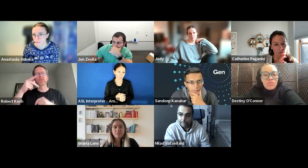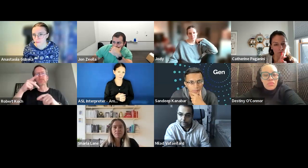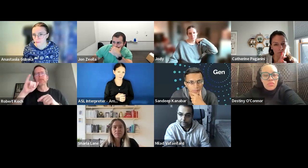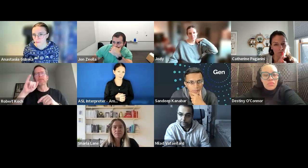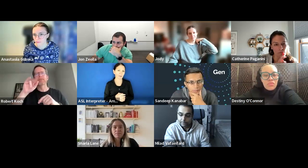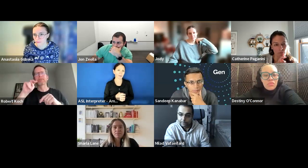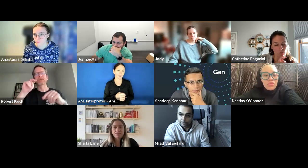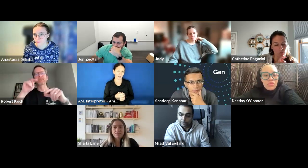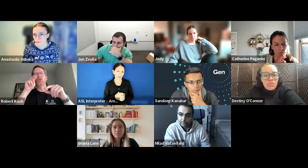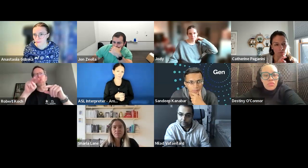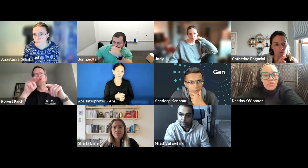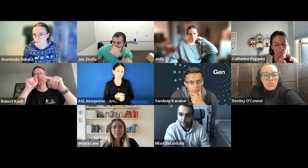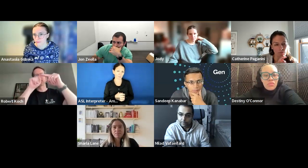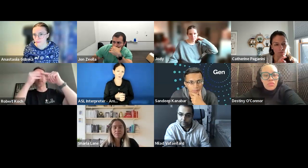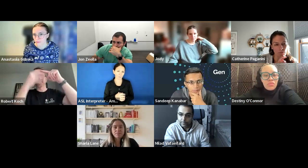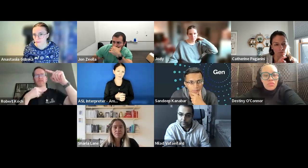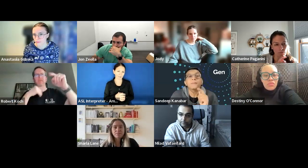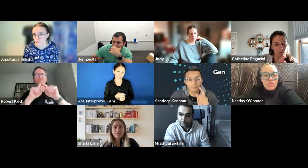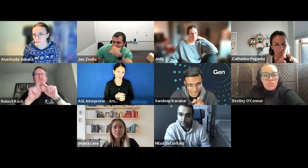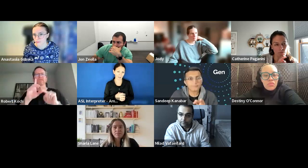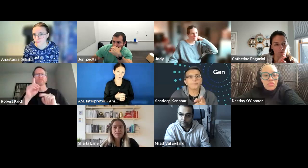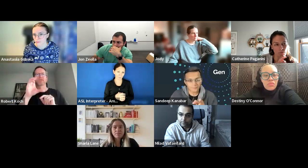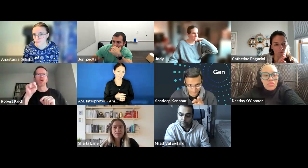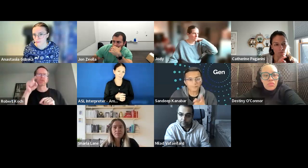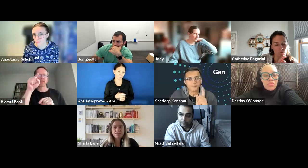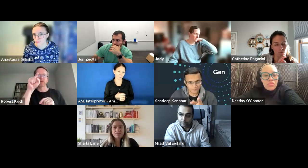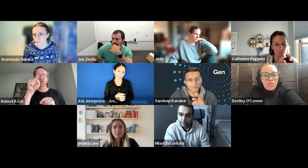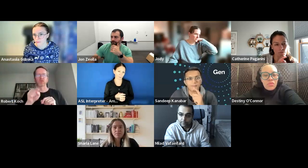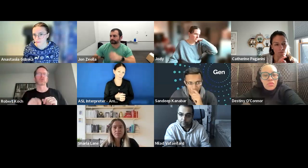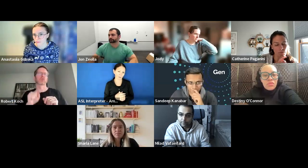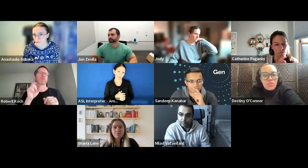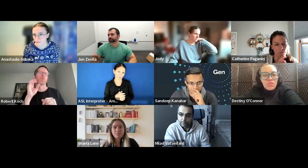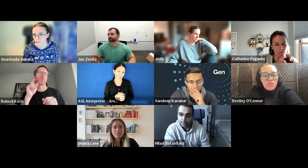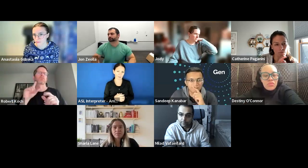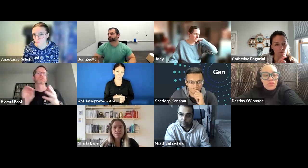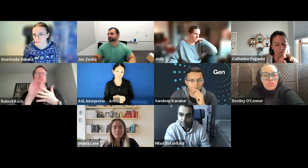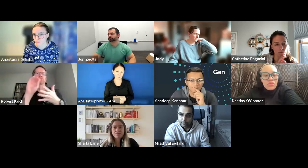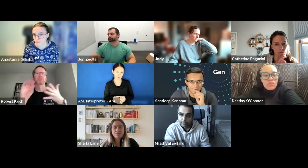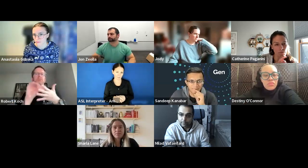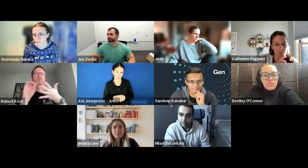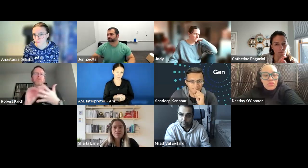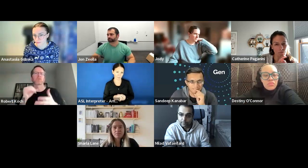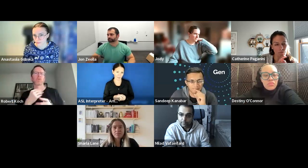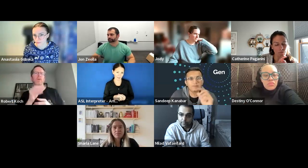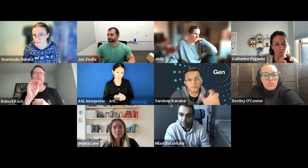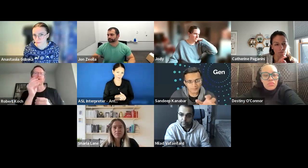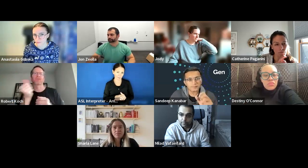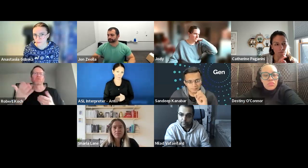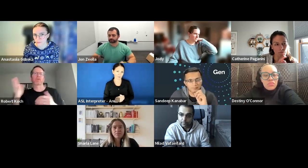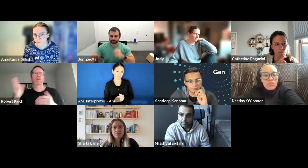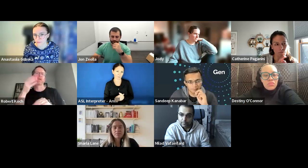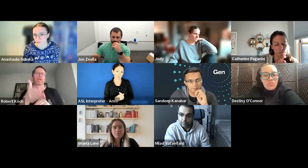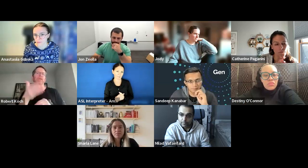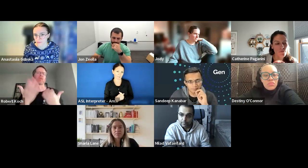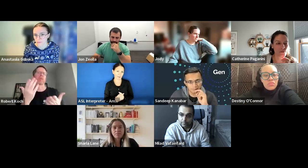pinned option. So if you go into that and you pin those various documents are listed within that area,